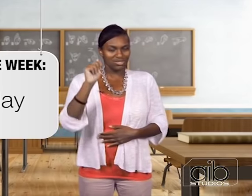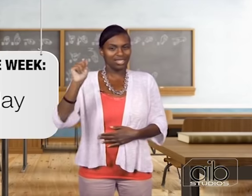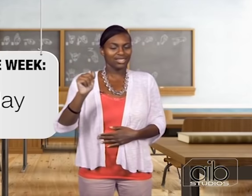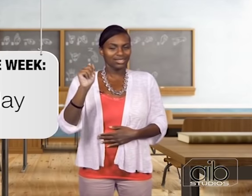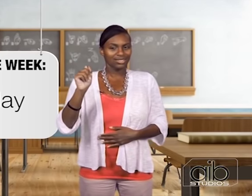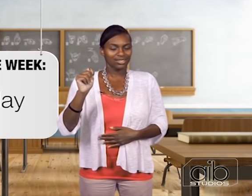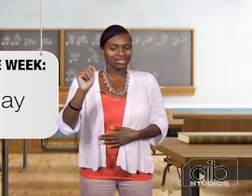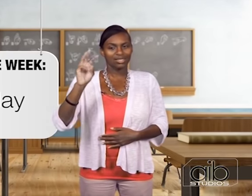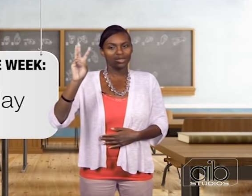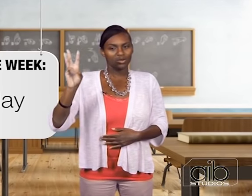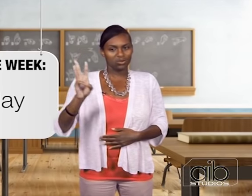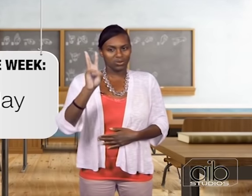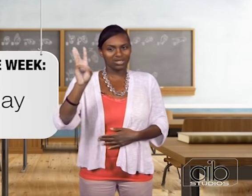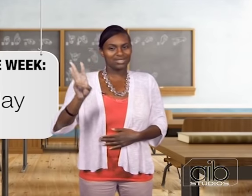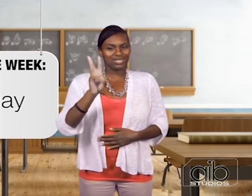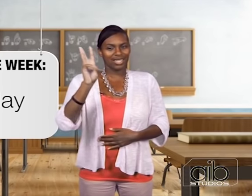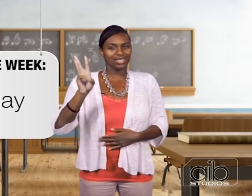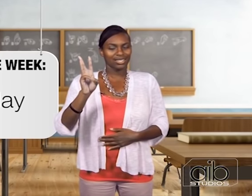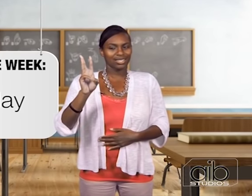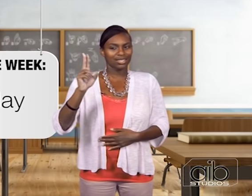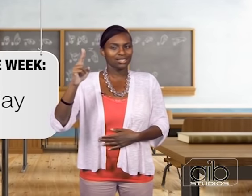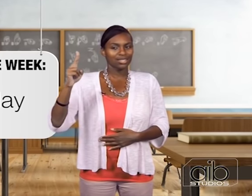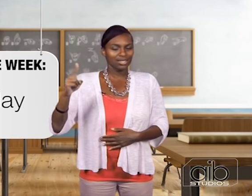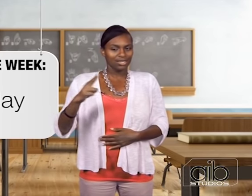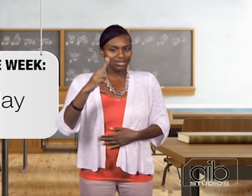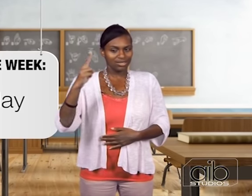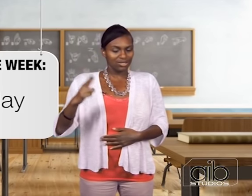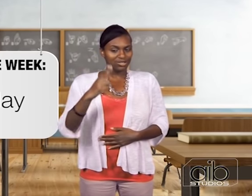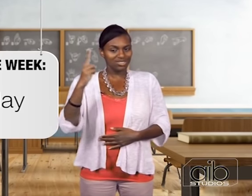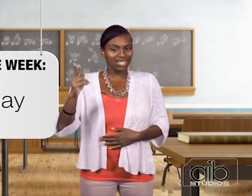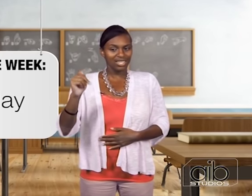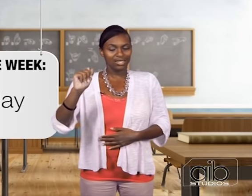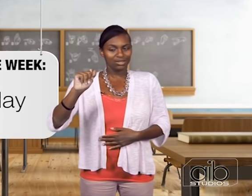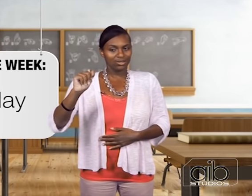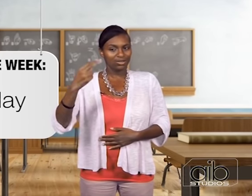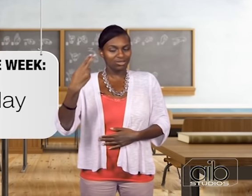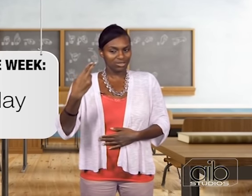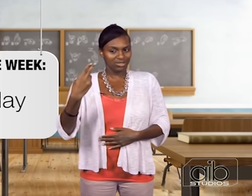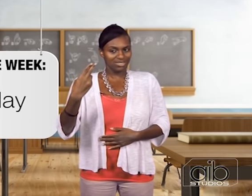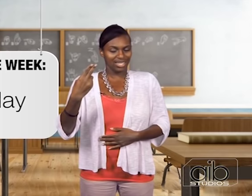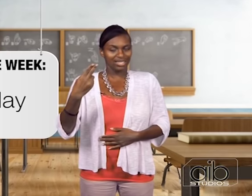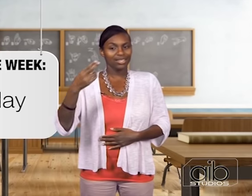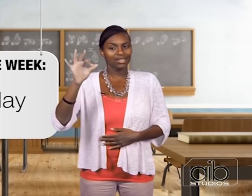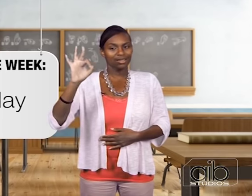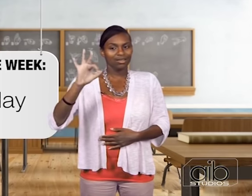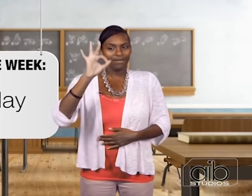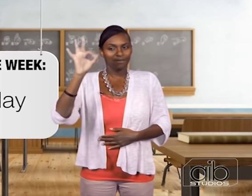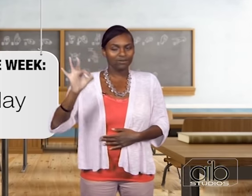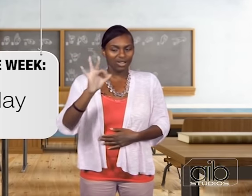Tuesday, Wednesday, Thursday or Thursday,